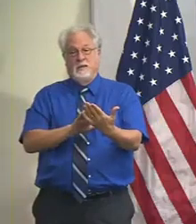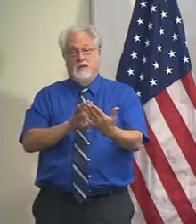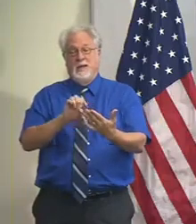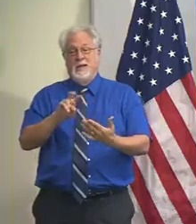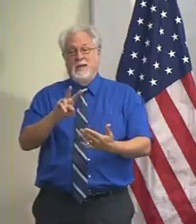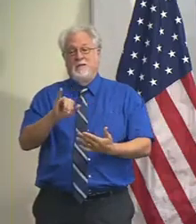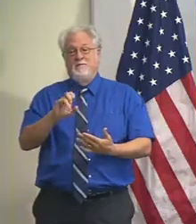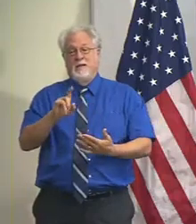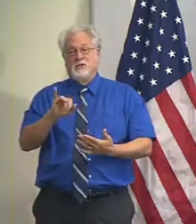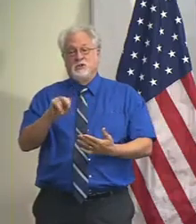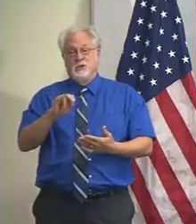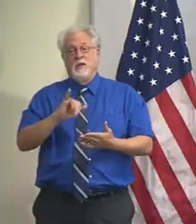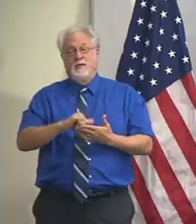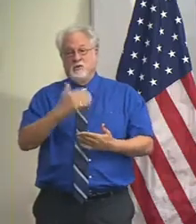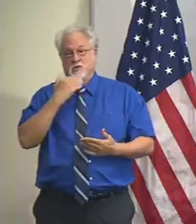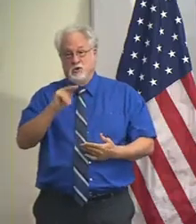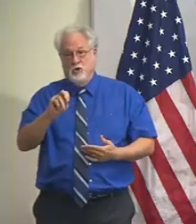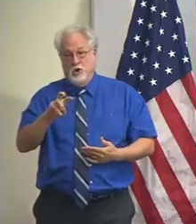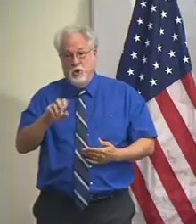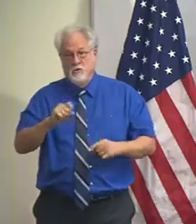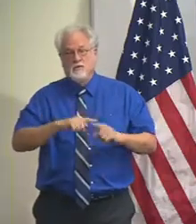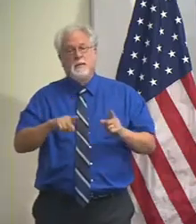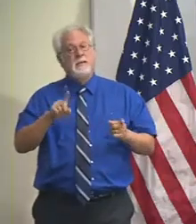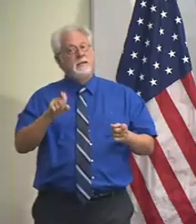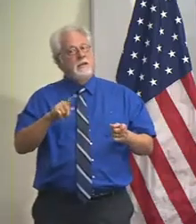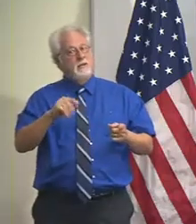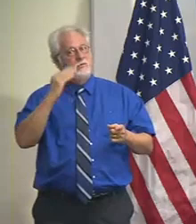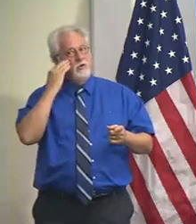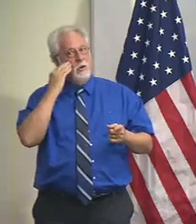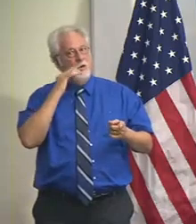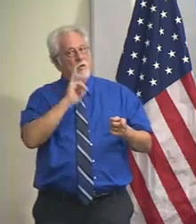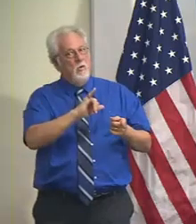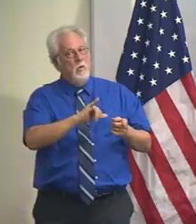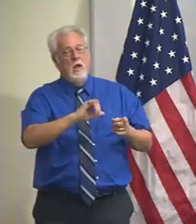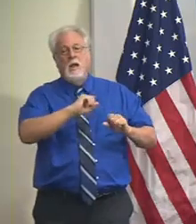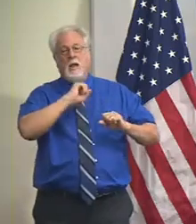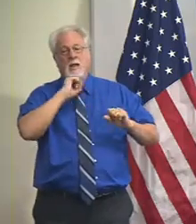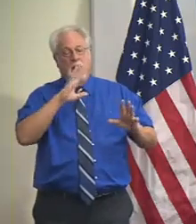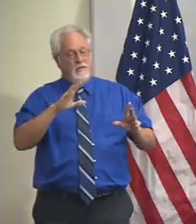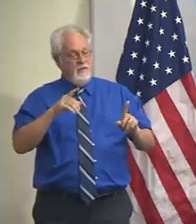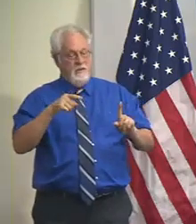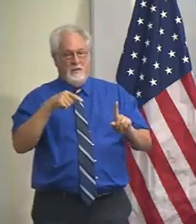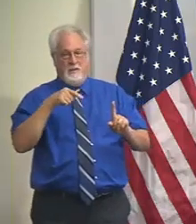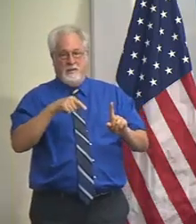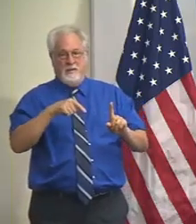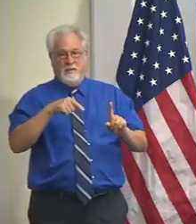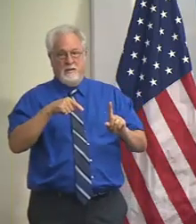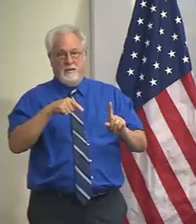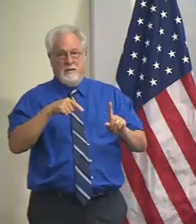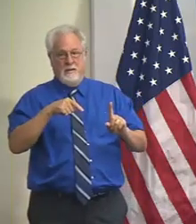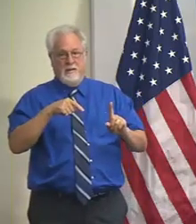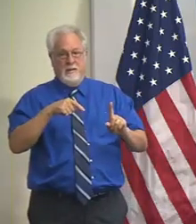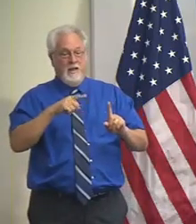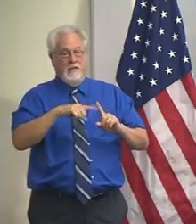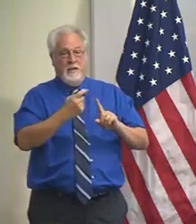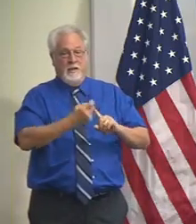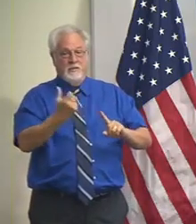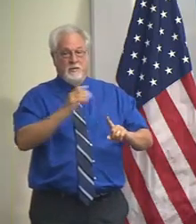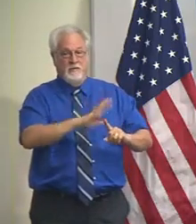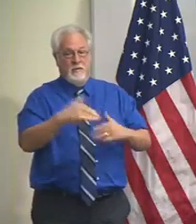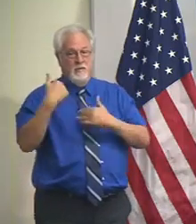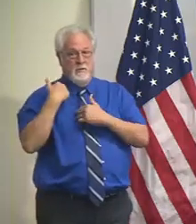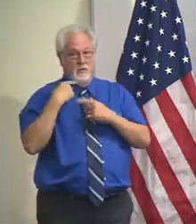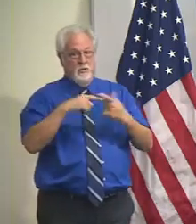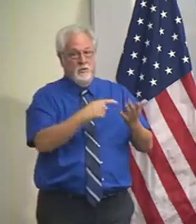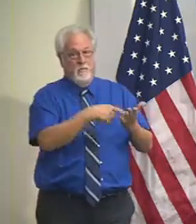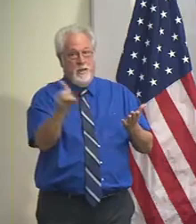that's going to be welcome news. But they do need to know that there's nothing in the order that gets rid of the obligation